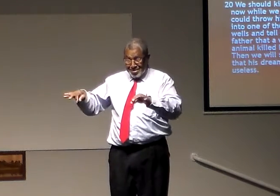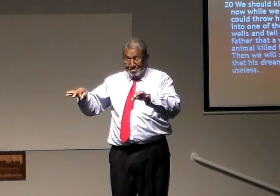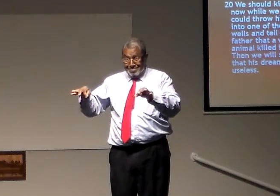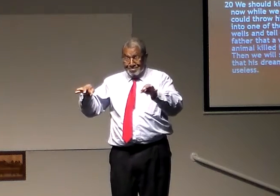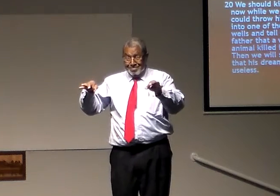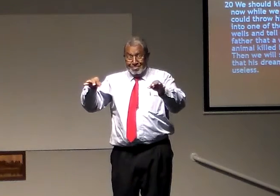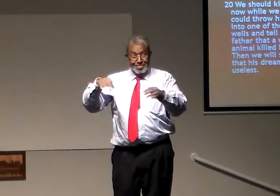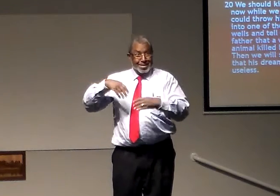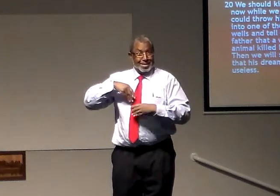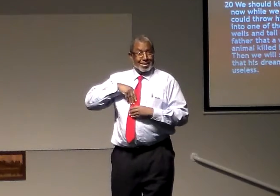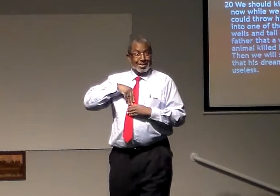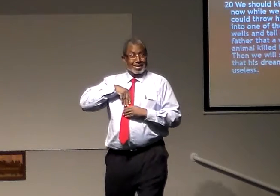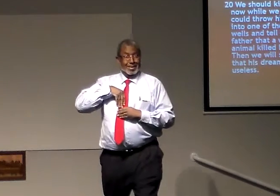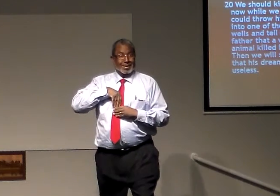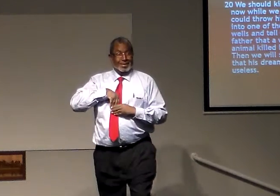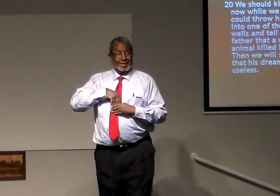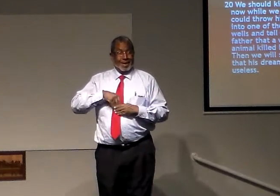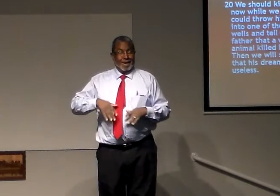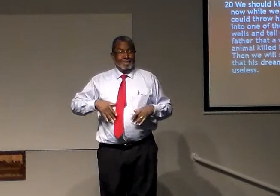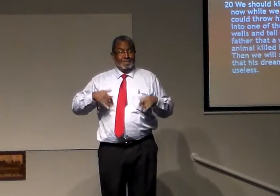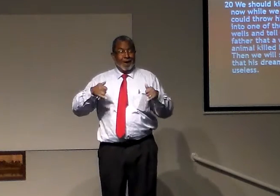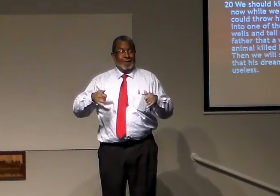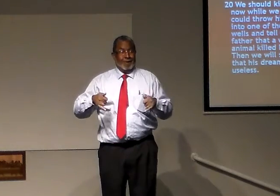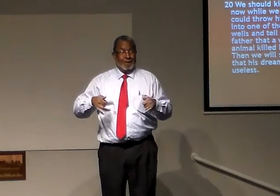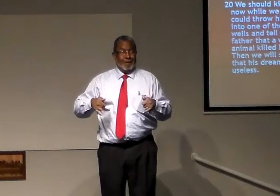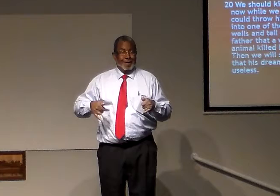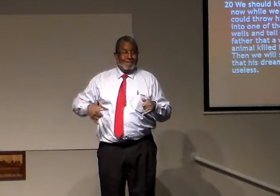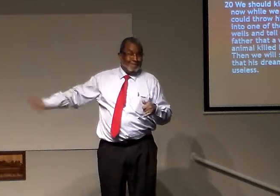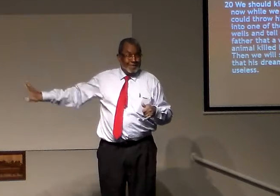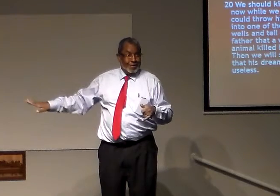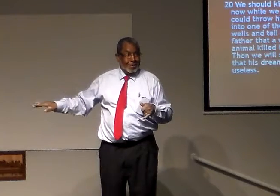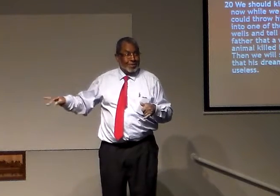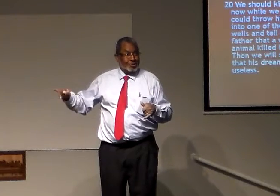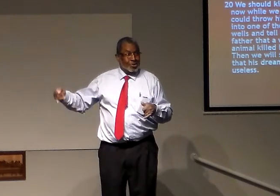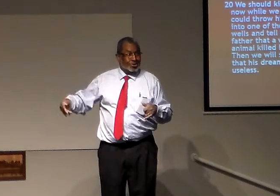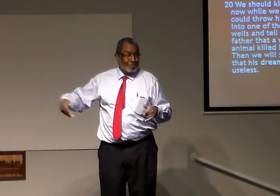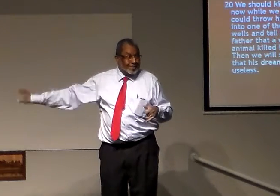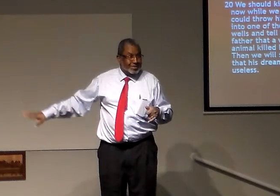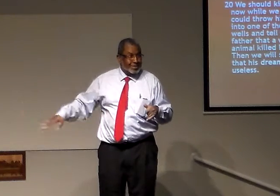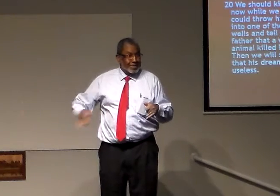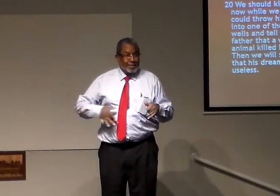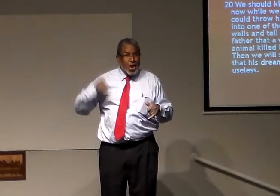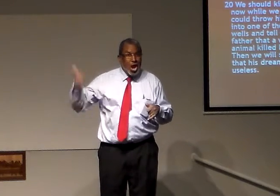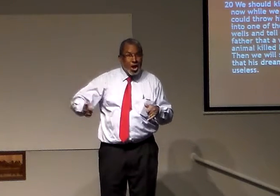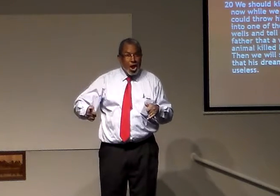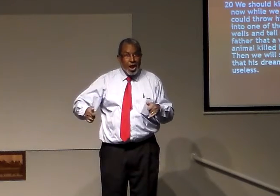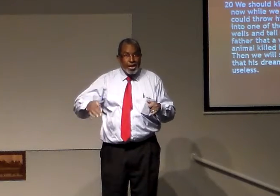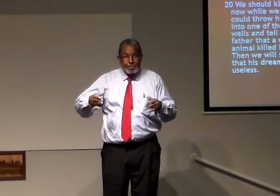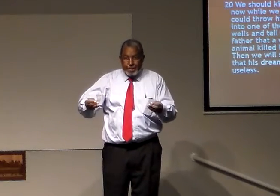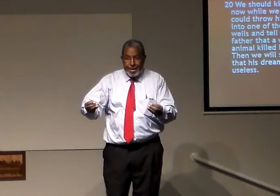You think that coat? Inside, they felt good. Yeah, we got rid of Joseph. Feels so